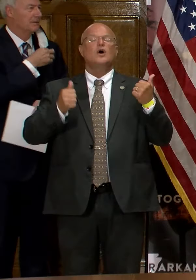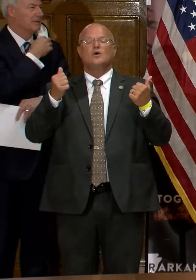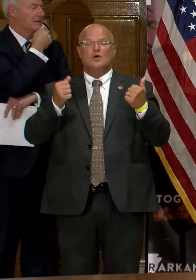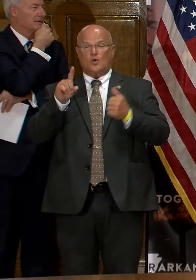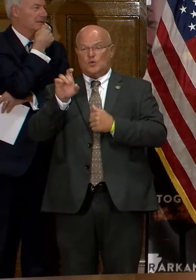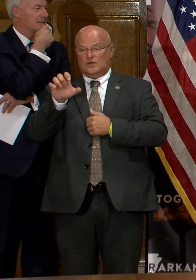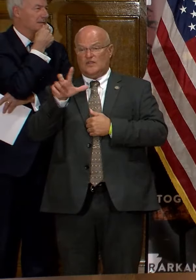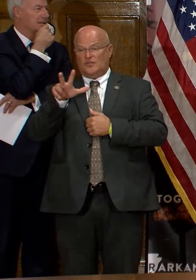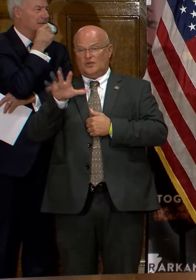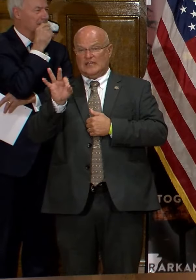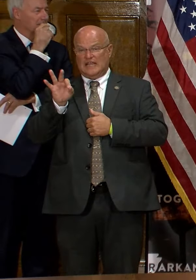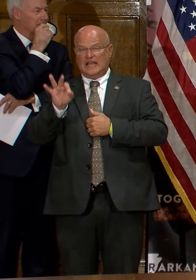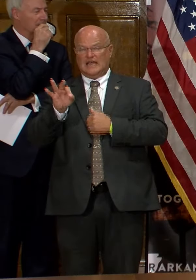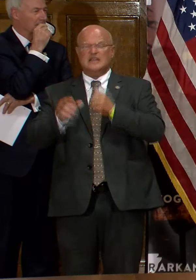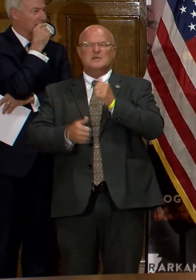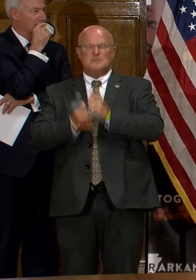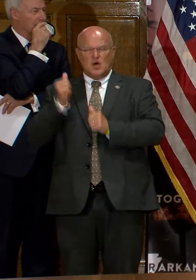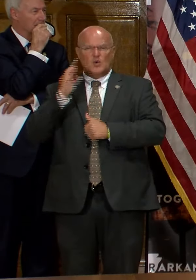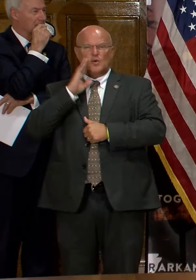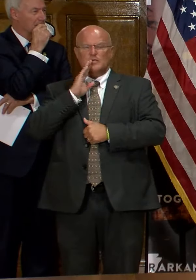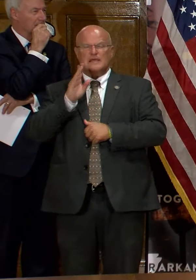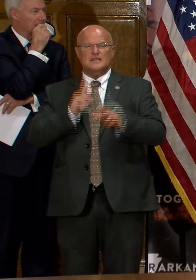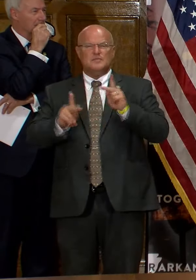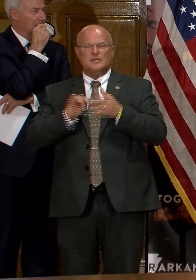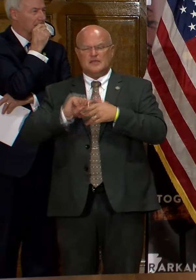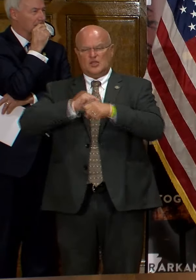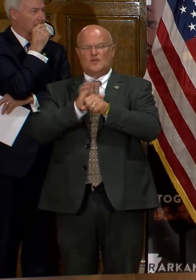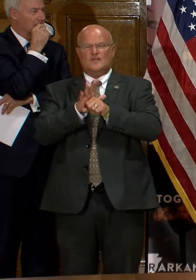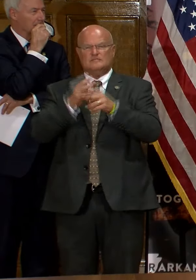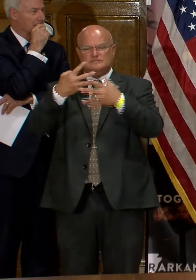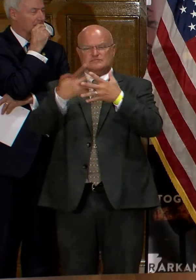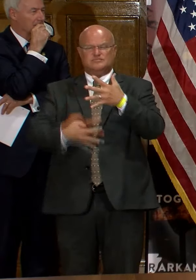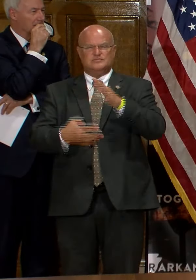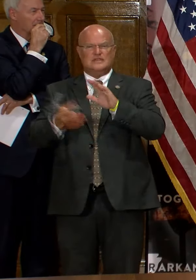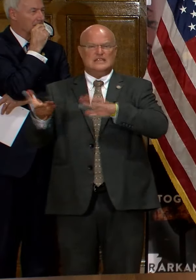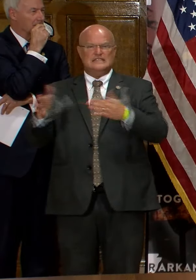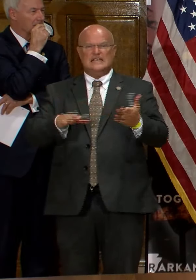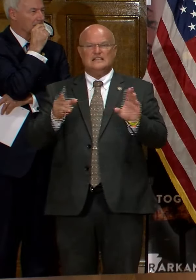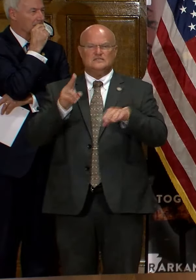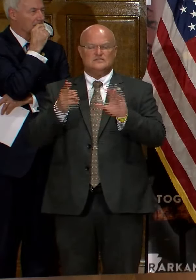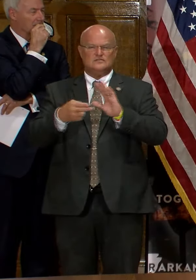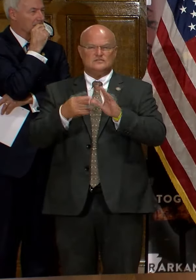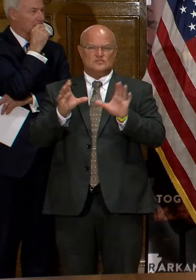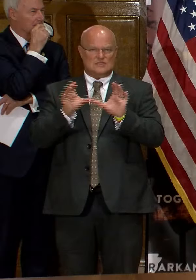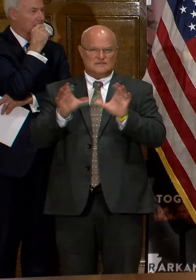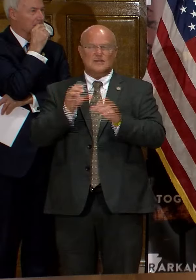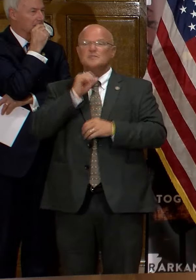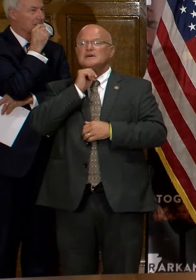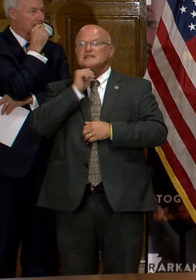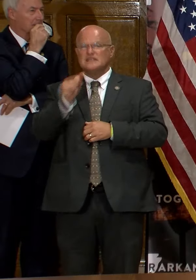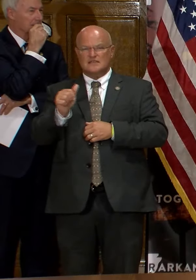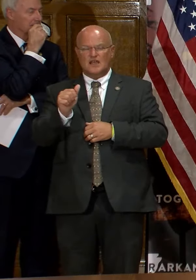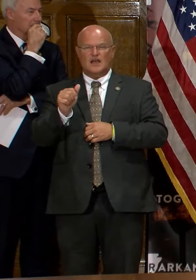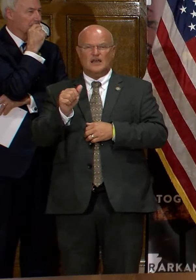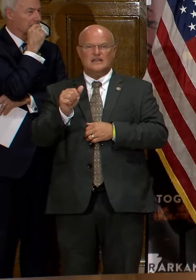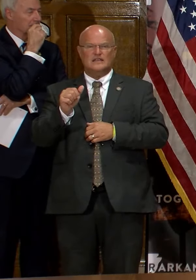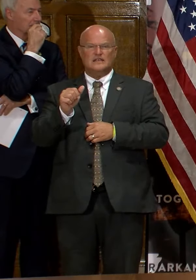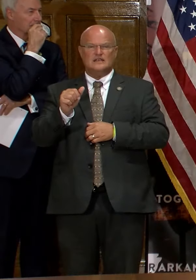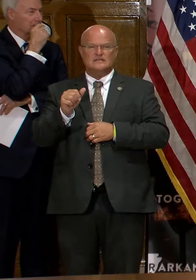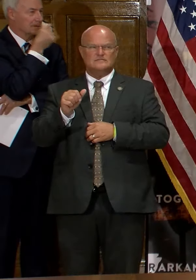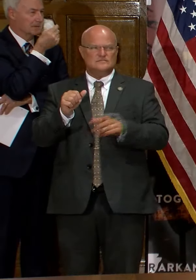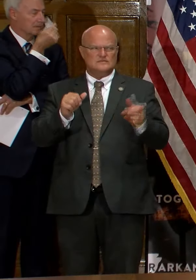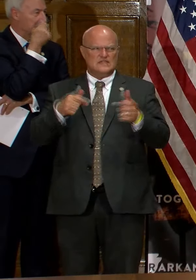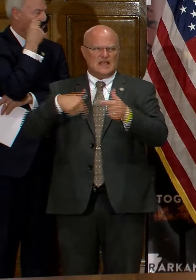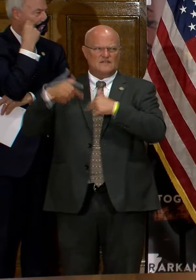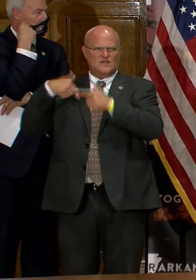Of the 139, the most prevalent are going to be those that have COVID-19 listed on their death certificate, but not necessarily laboratory evidence. and how far back